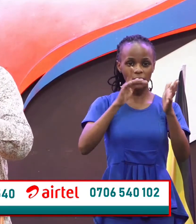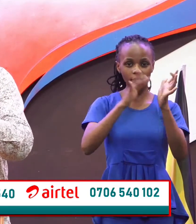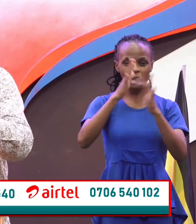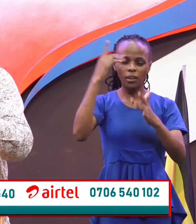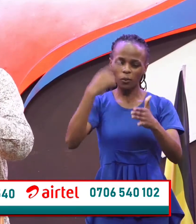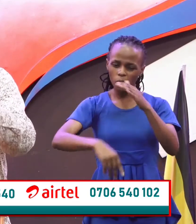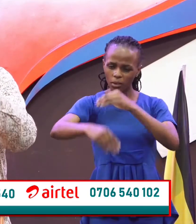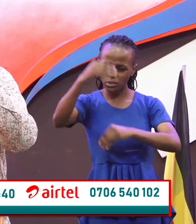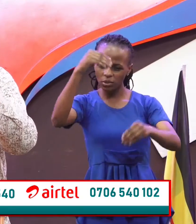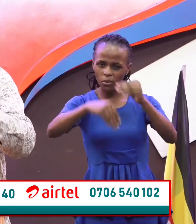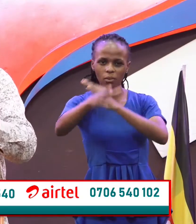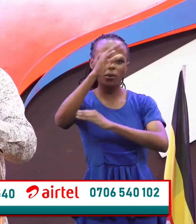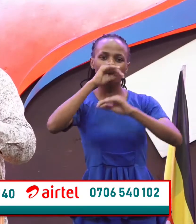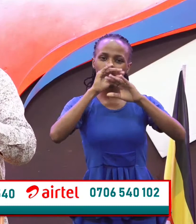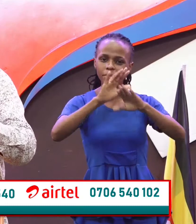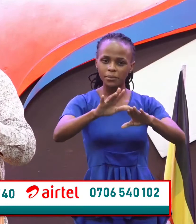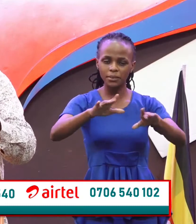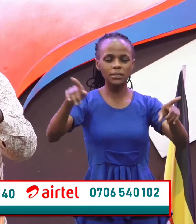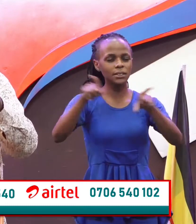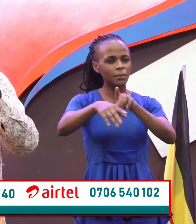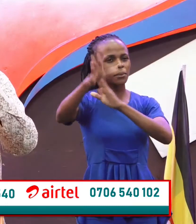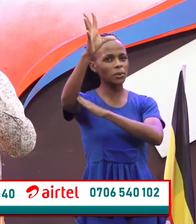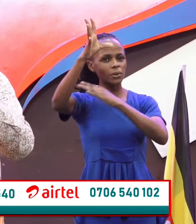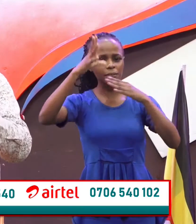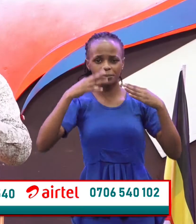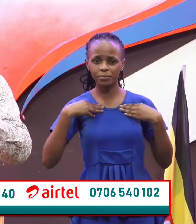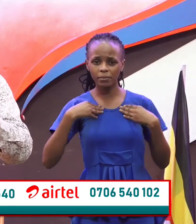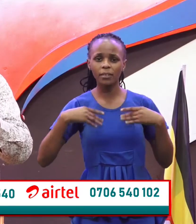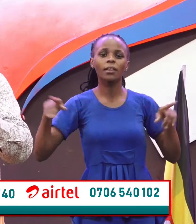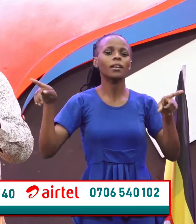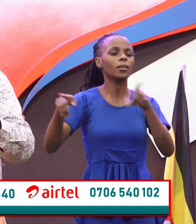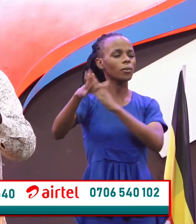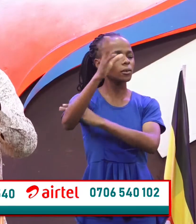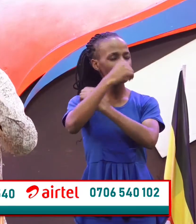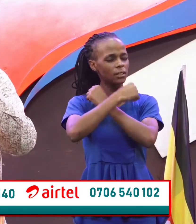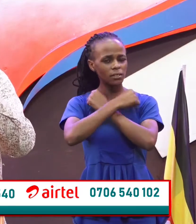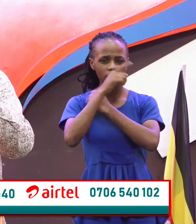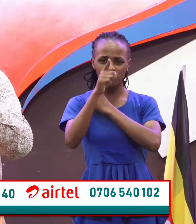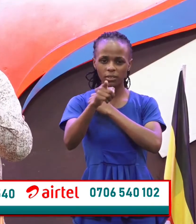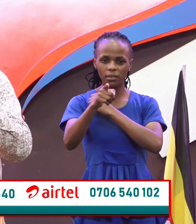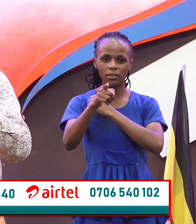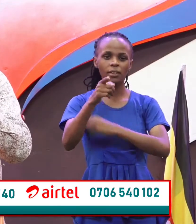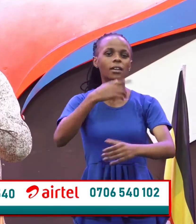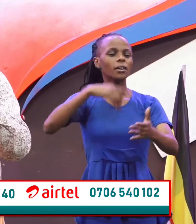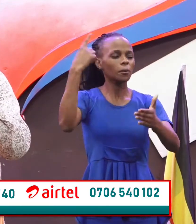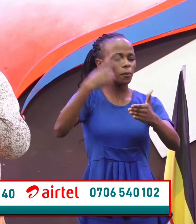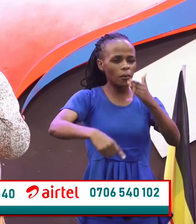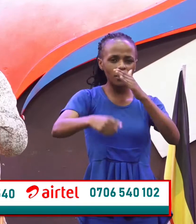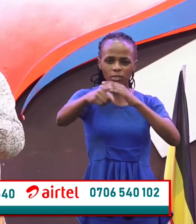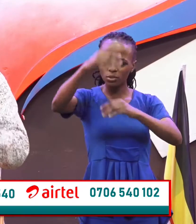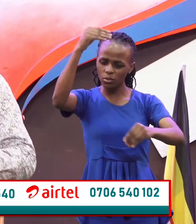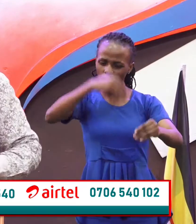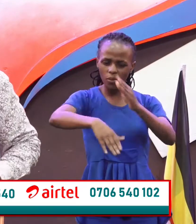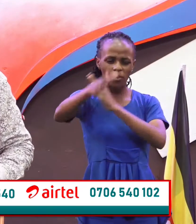the Lord bless what you offer. May the Lord appreciate what you offer. May the Lord love what you